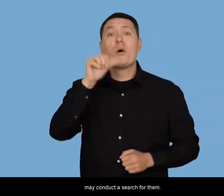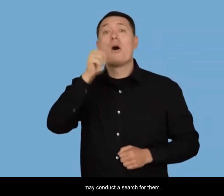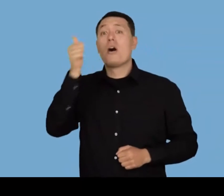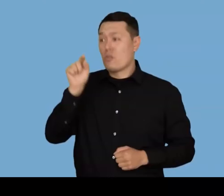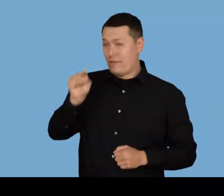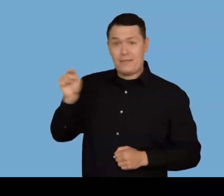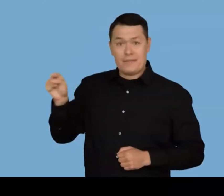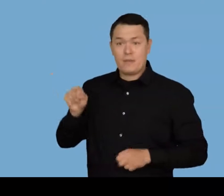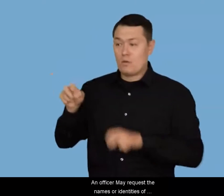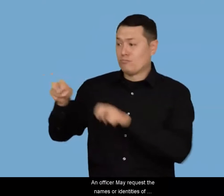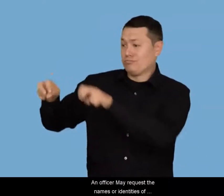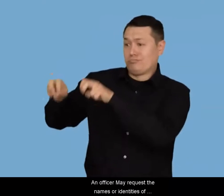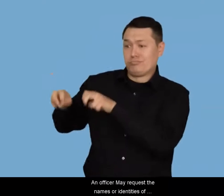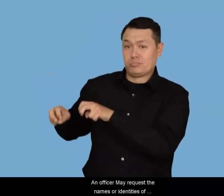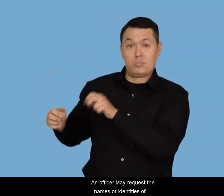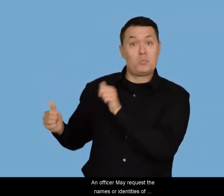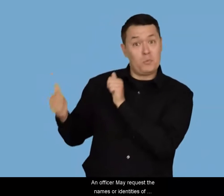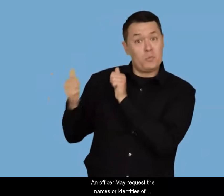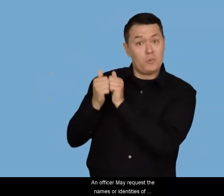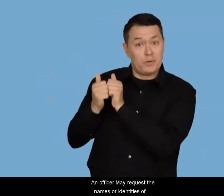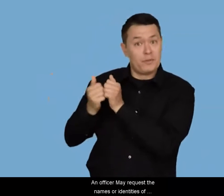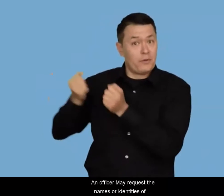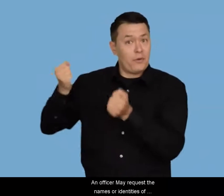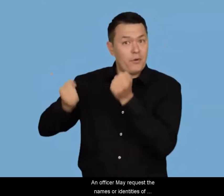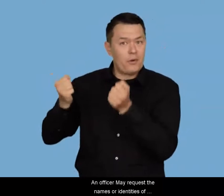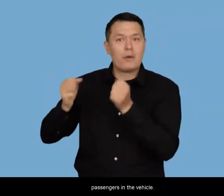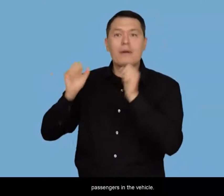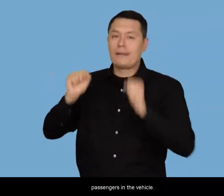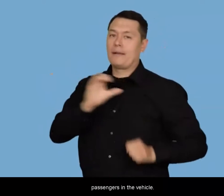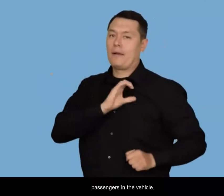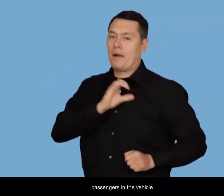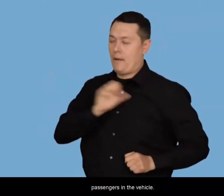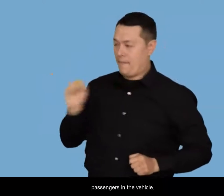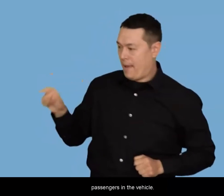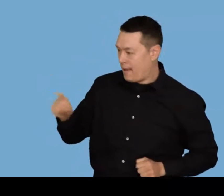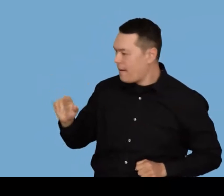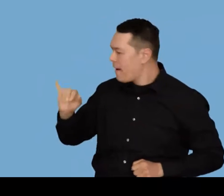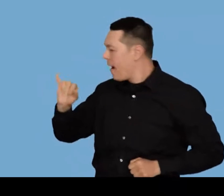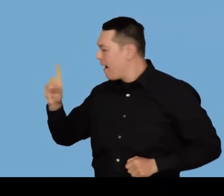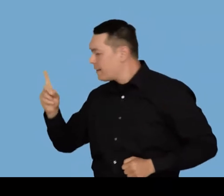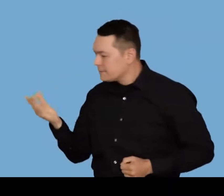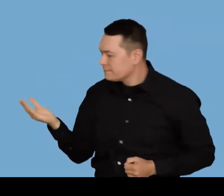them. An officer may request the names or identities of passengers in the vehicle.